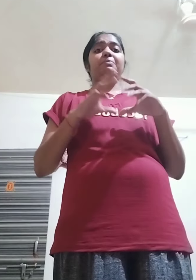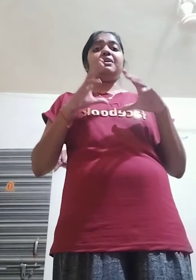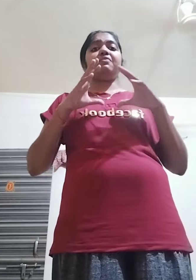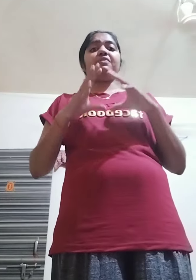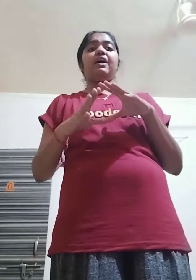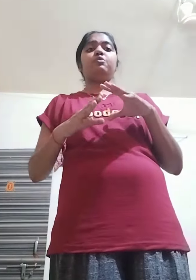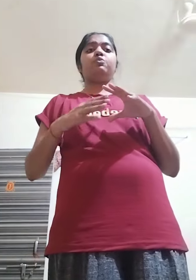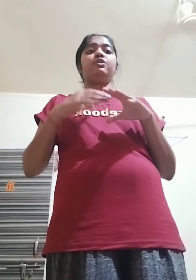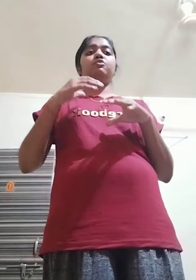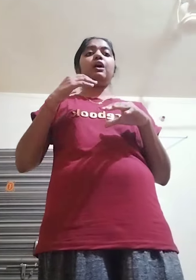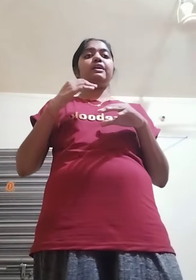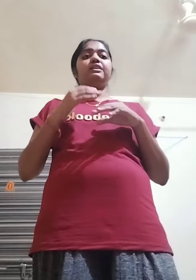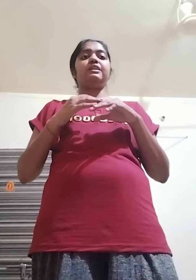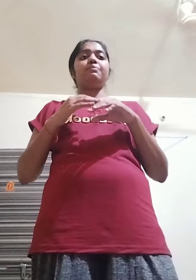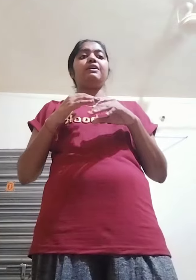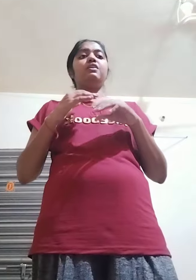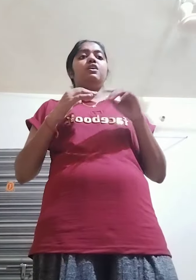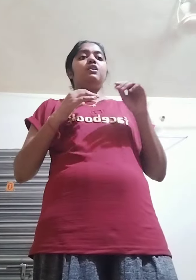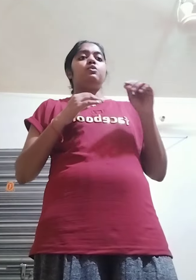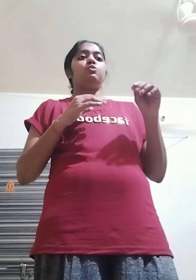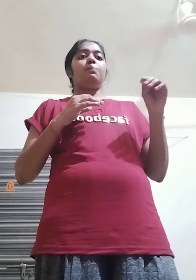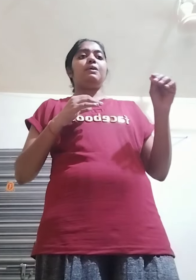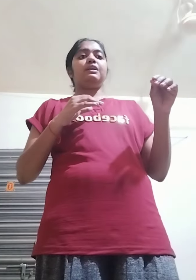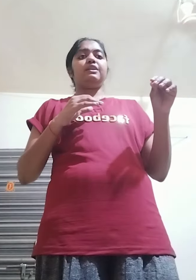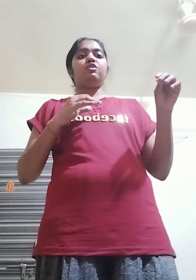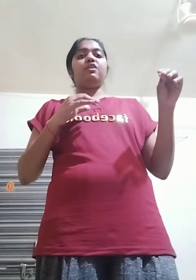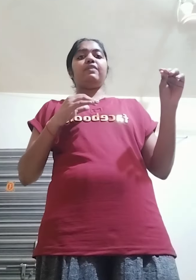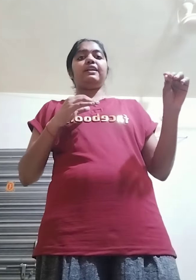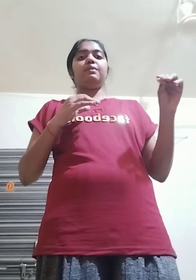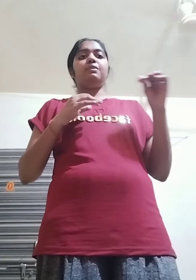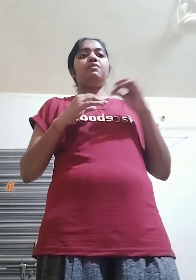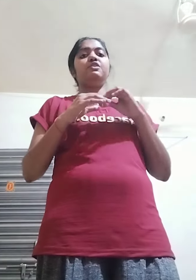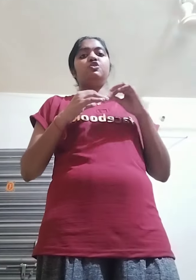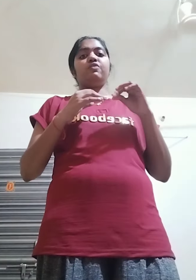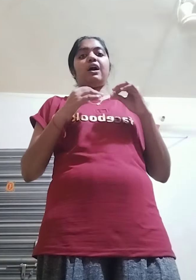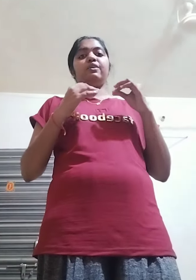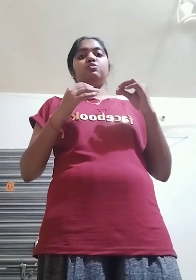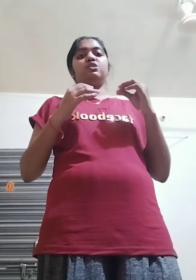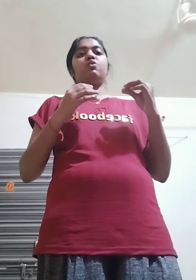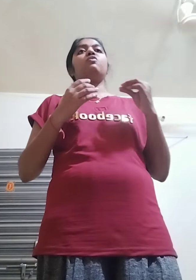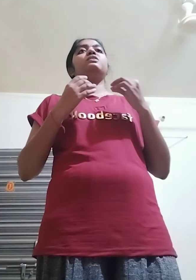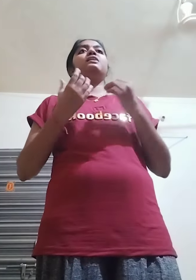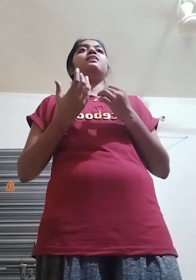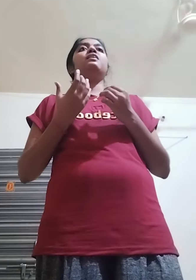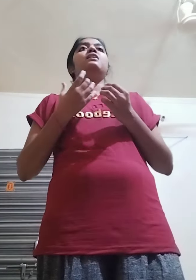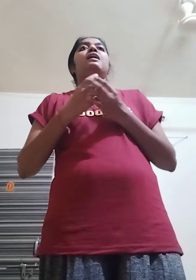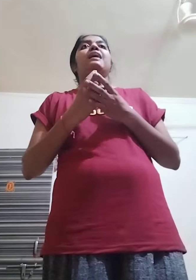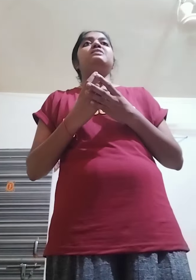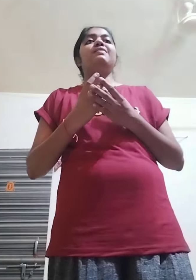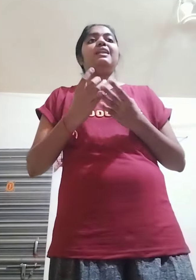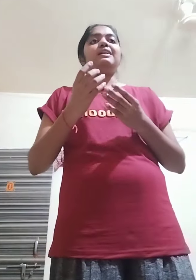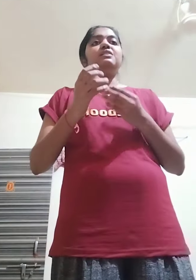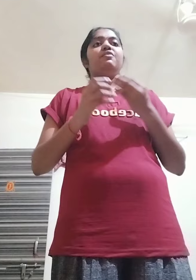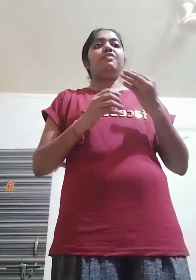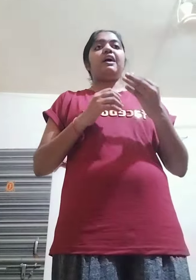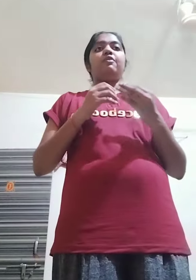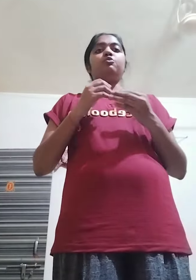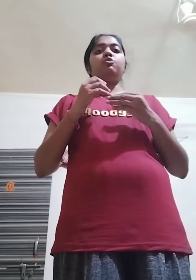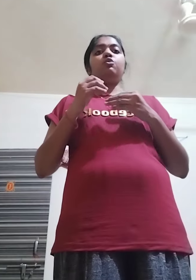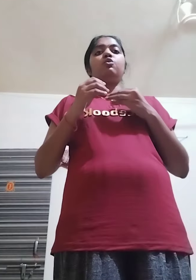statement we have to give the increment to the particular variable which we are using over there, as well as we have to